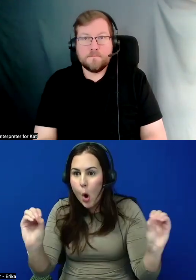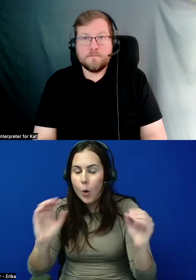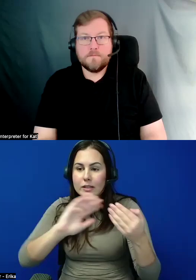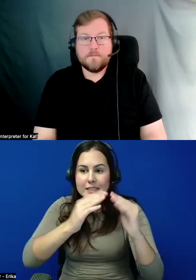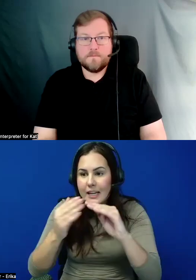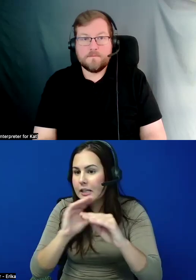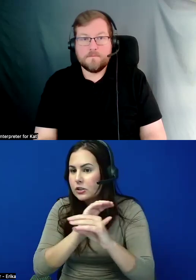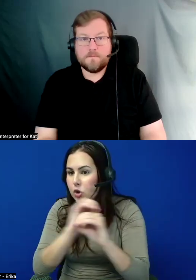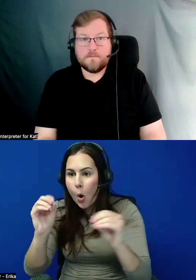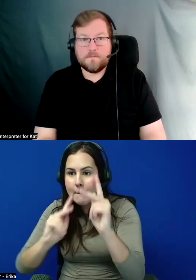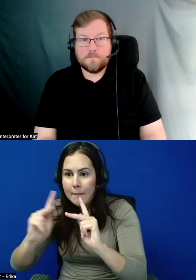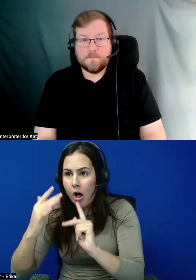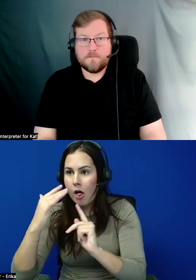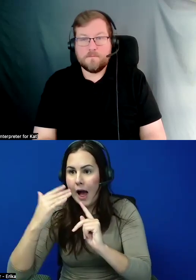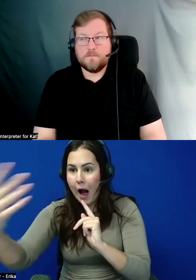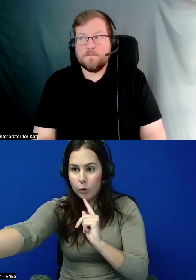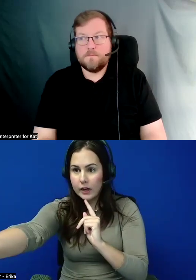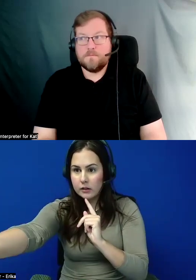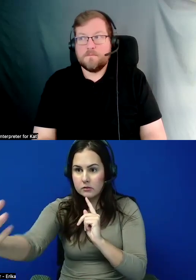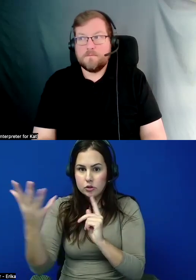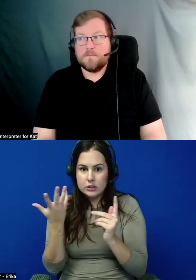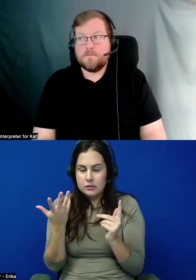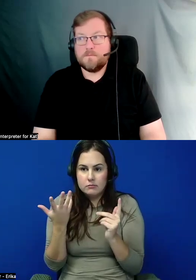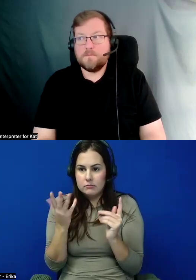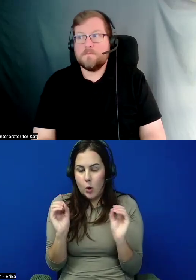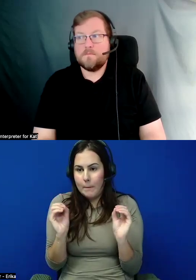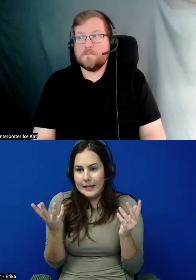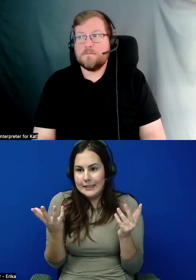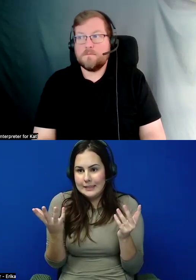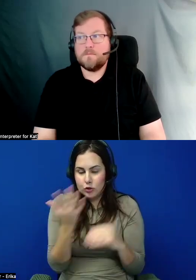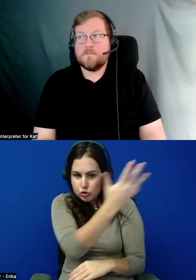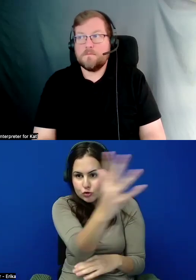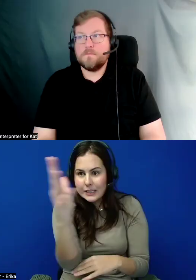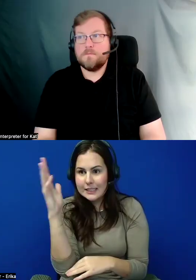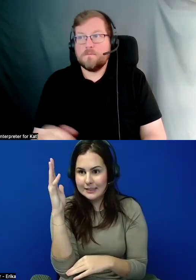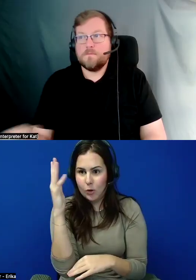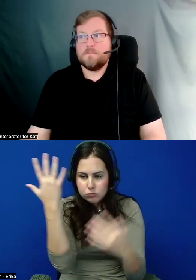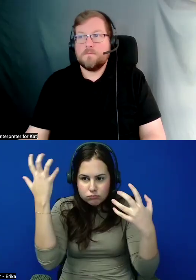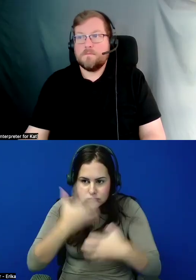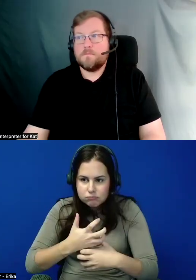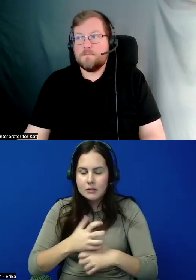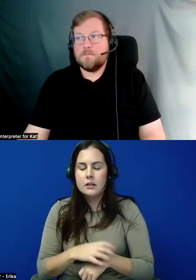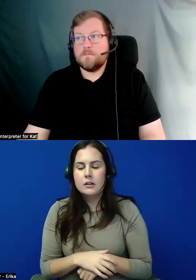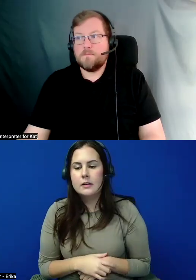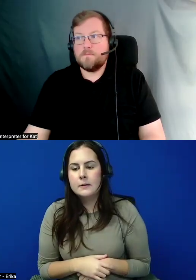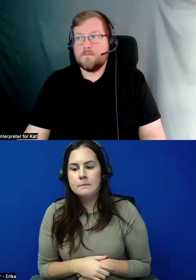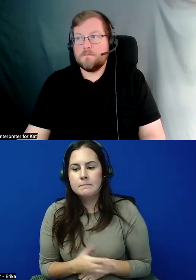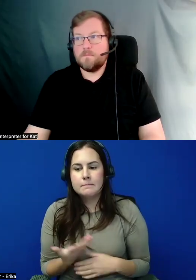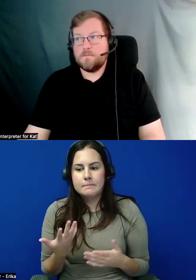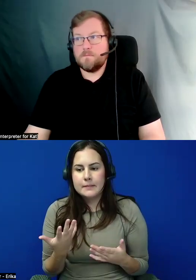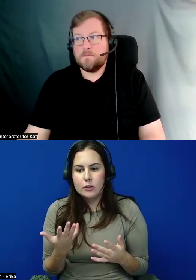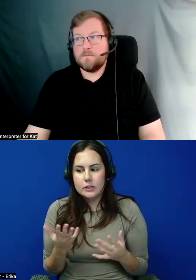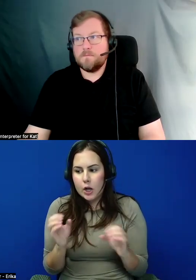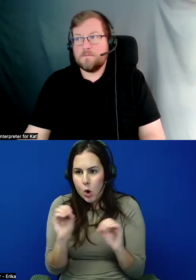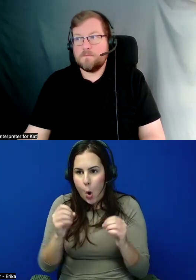trees, and if there's some people there, but um, there's often not even a power grid. Like it's